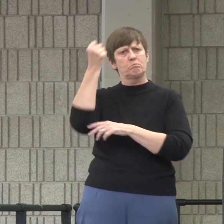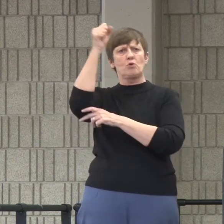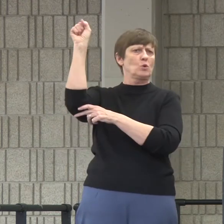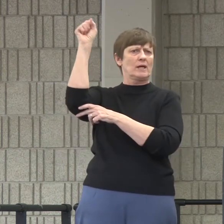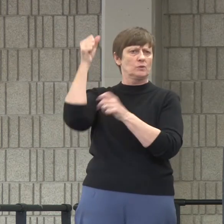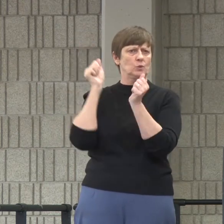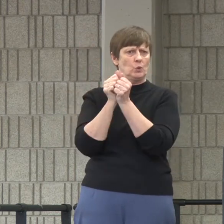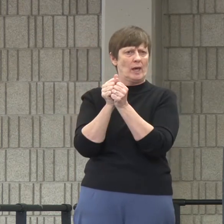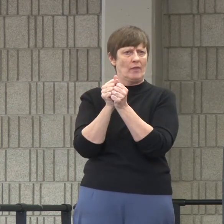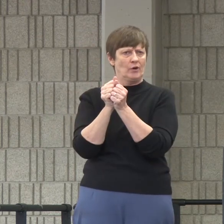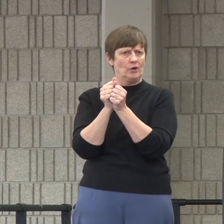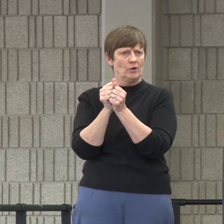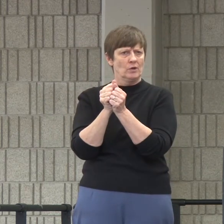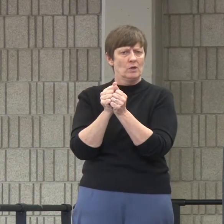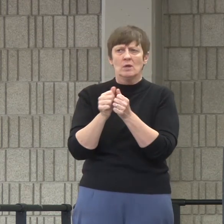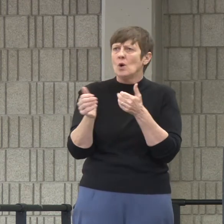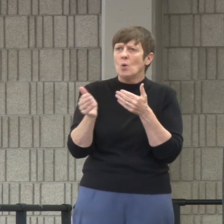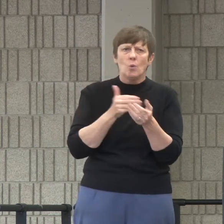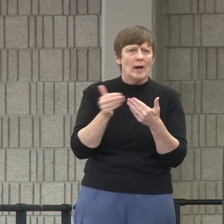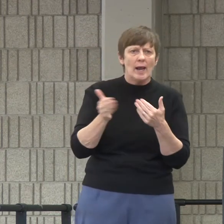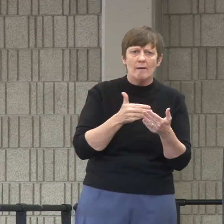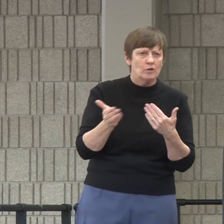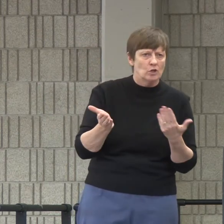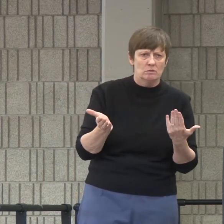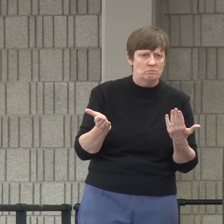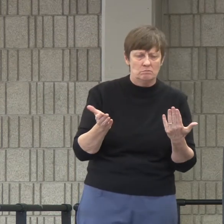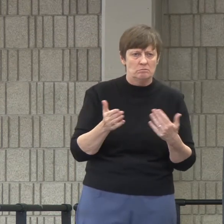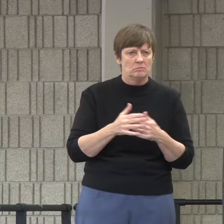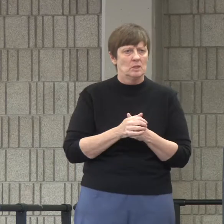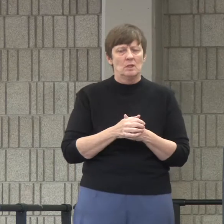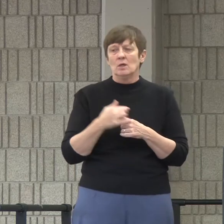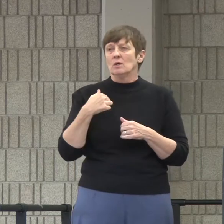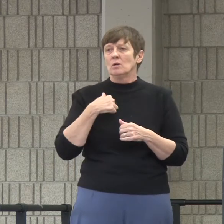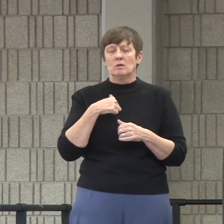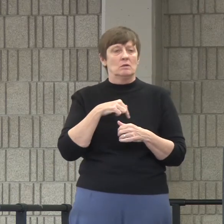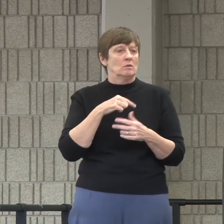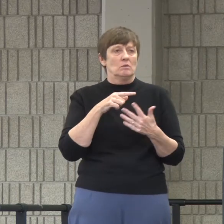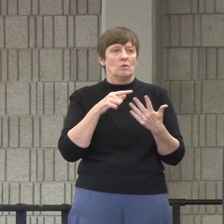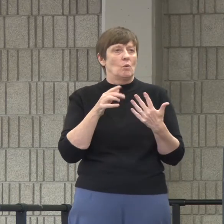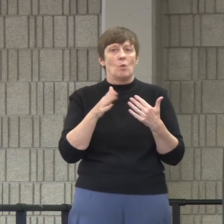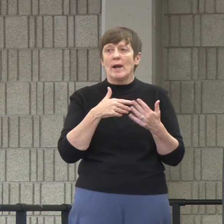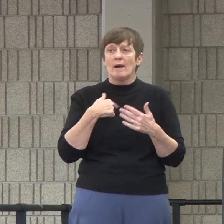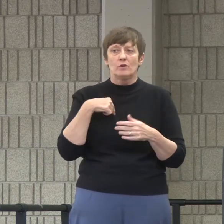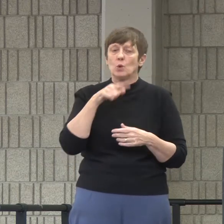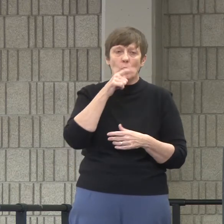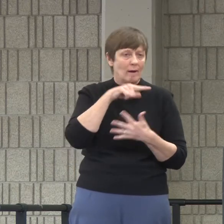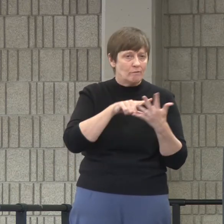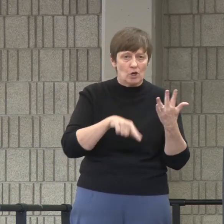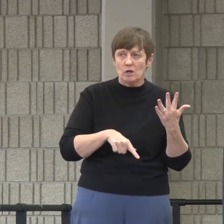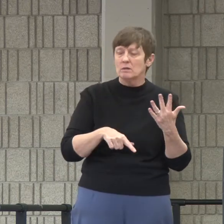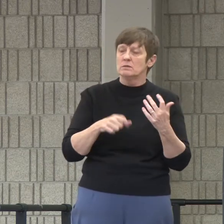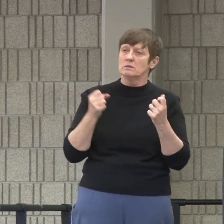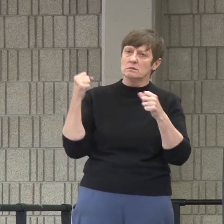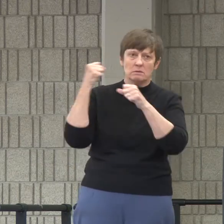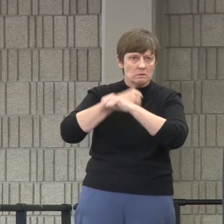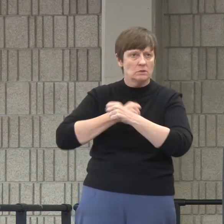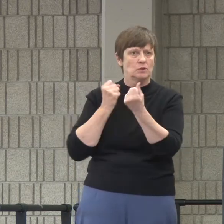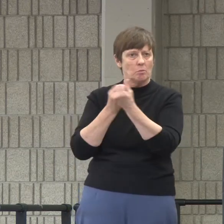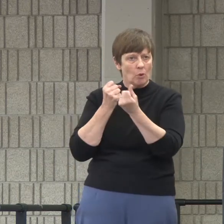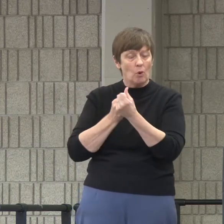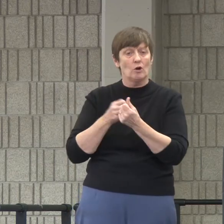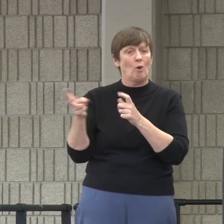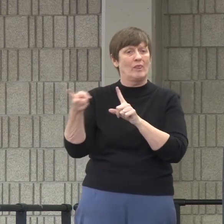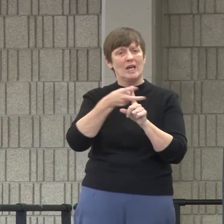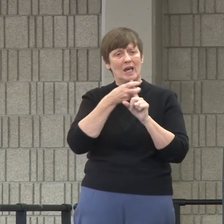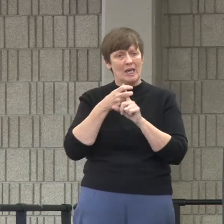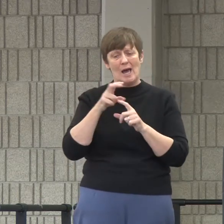Matter, or Je Suis Charlie, or the Fogo volcano victims, or the kidnapped Nigerian